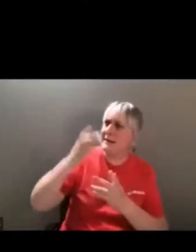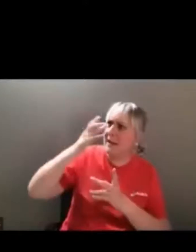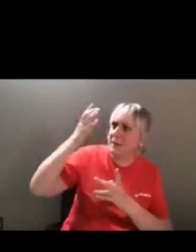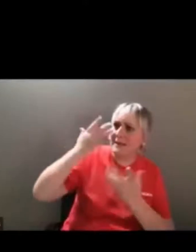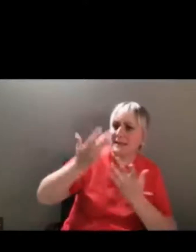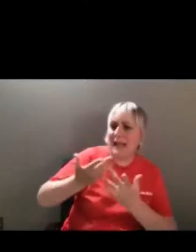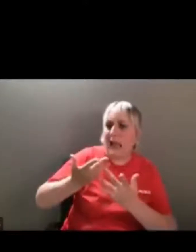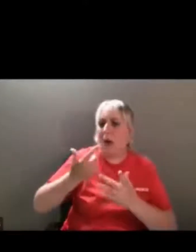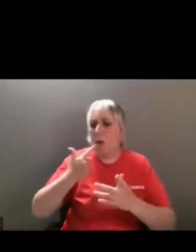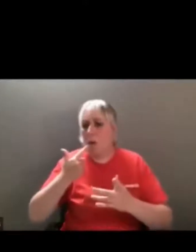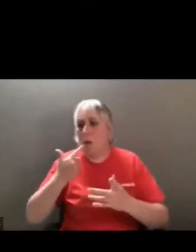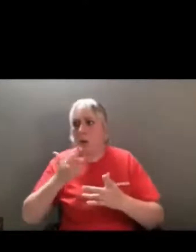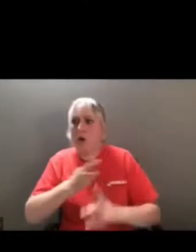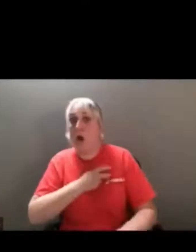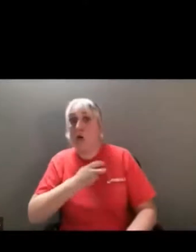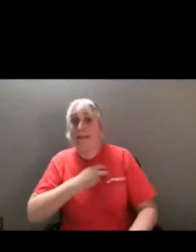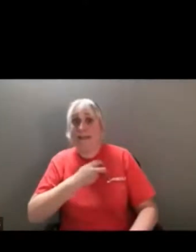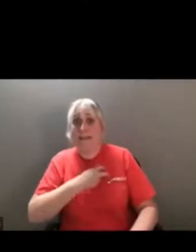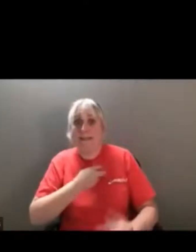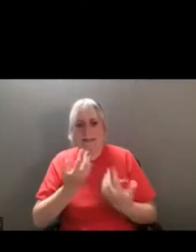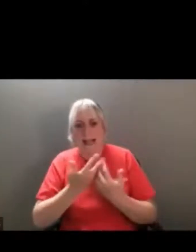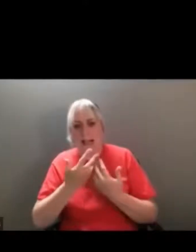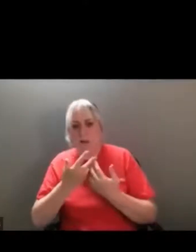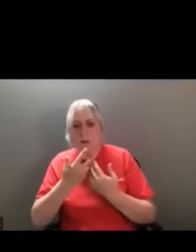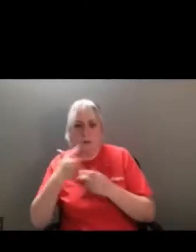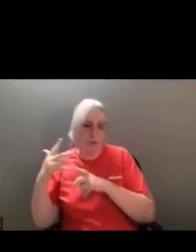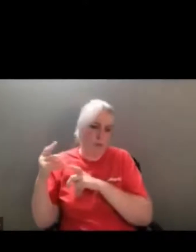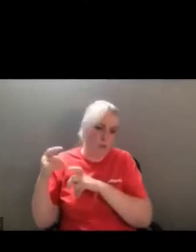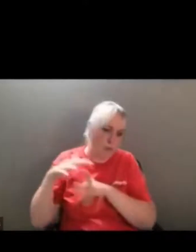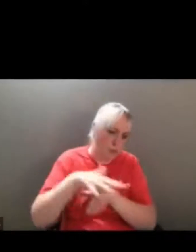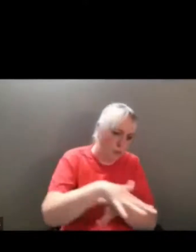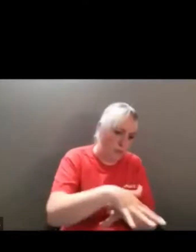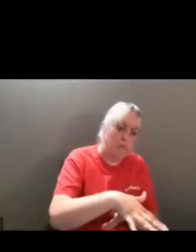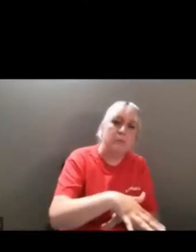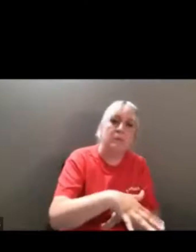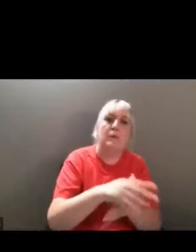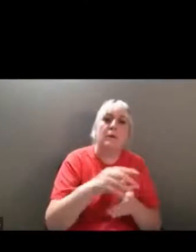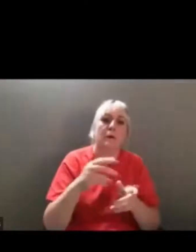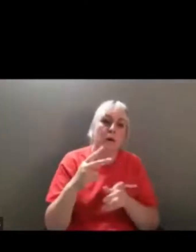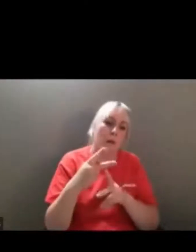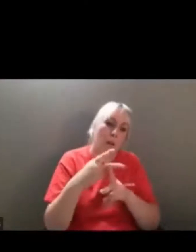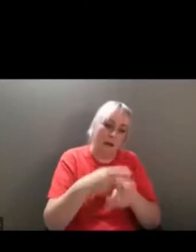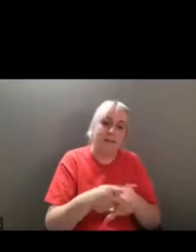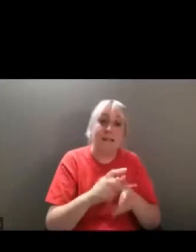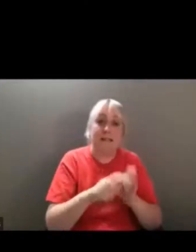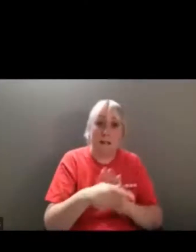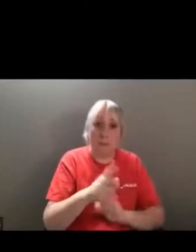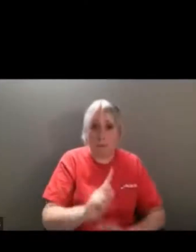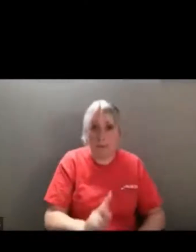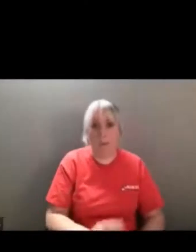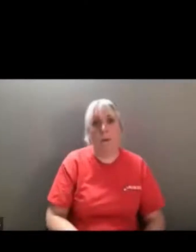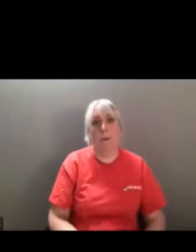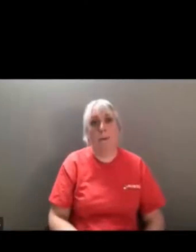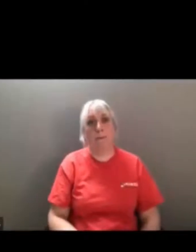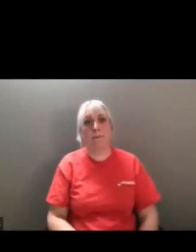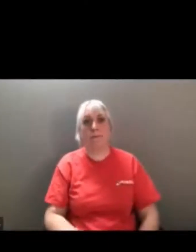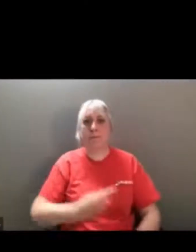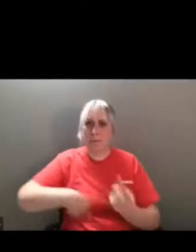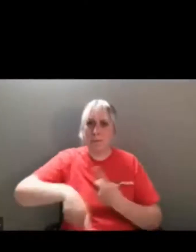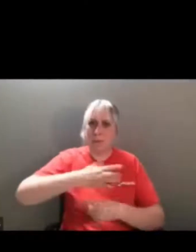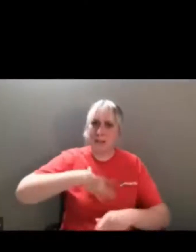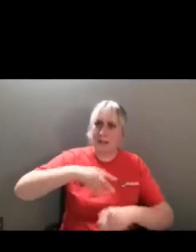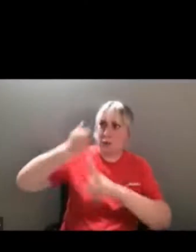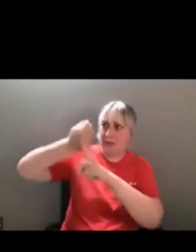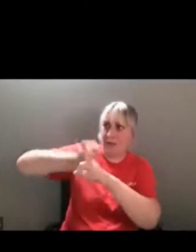mistreat us. This can be used to resist changes that would harm disabled people and to fight for improvements.